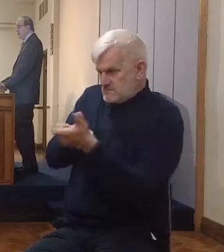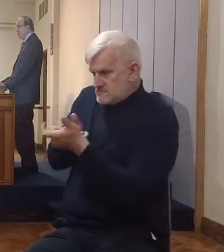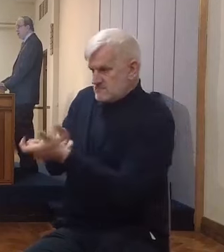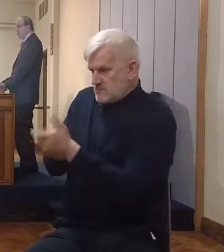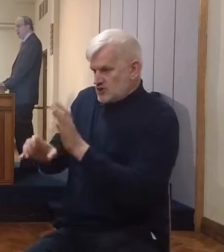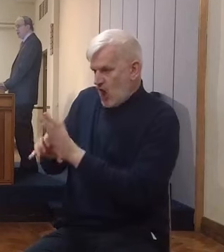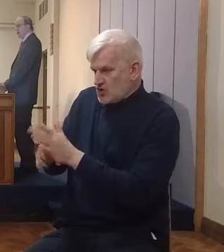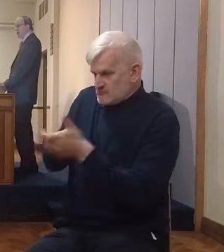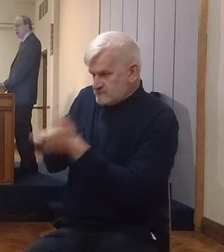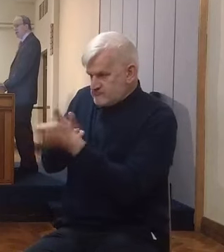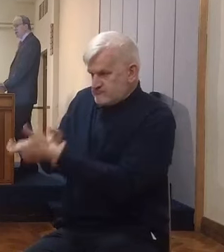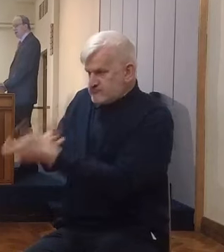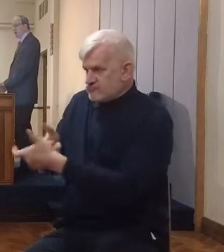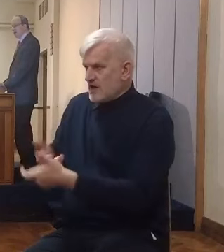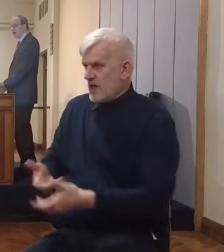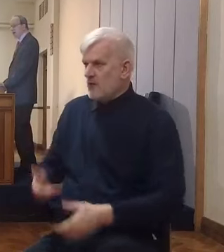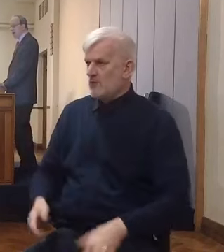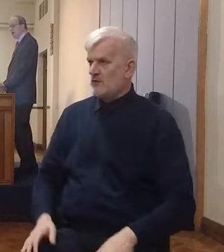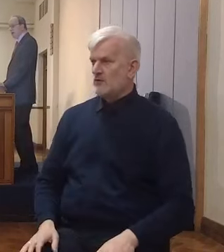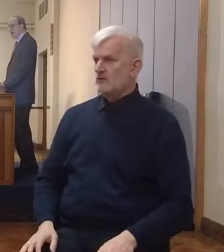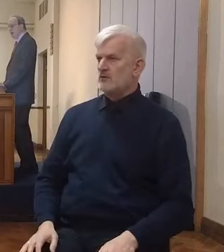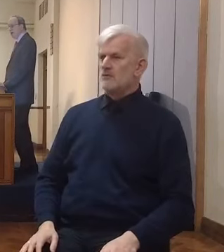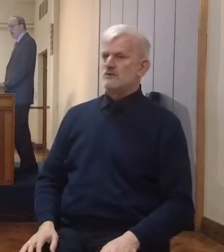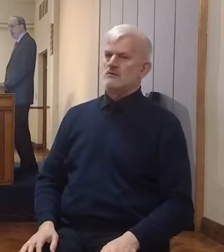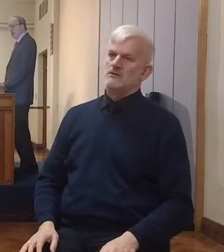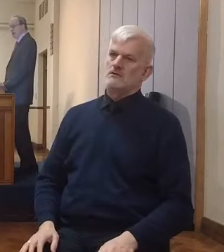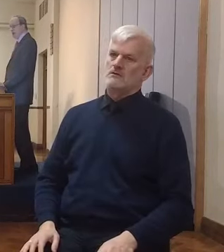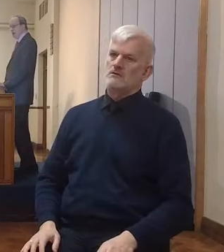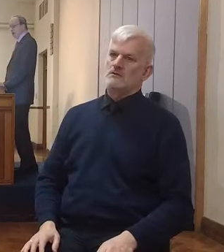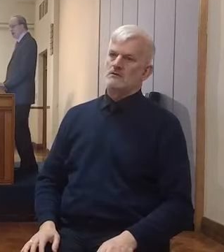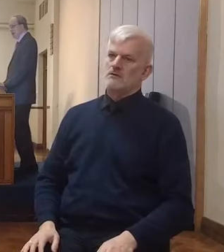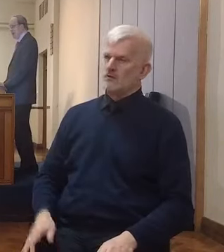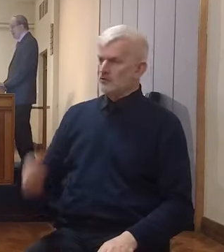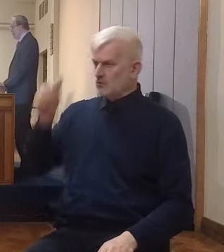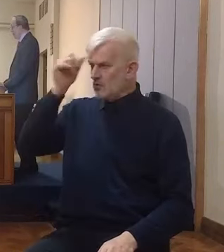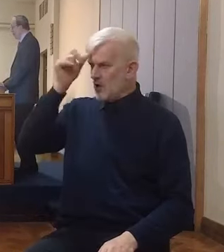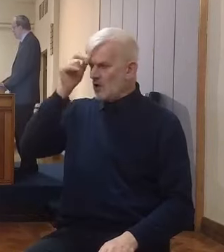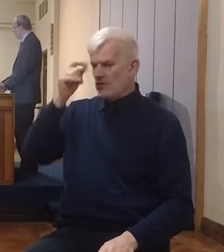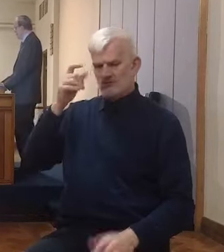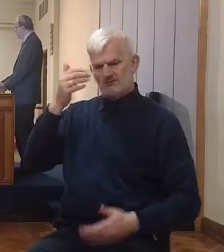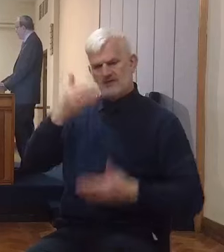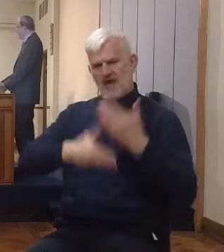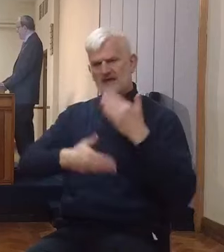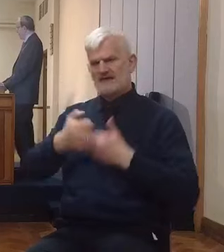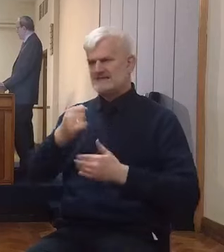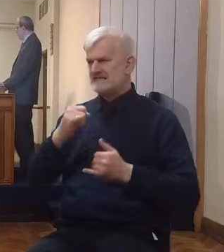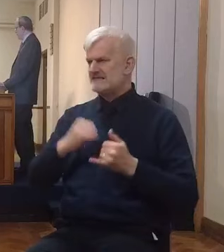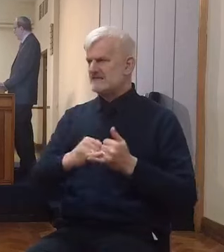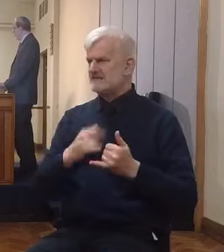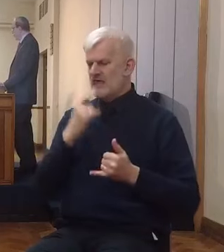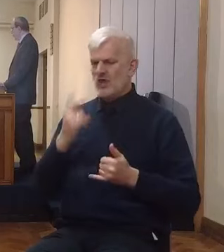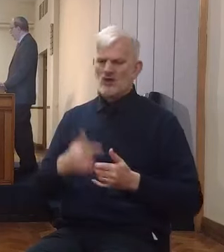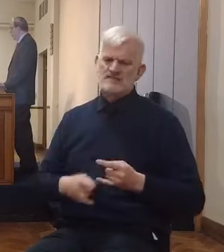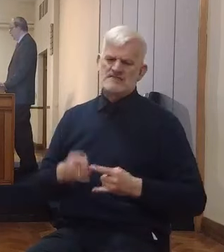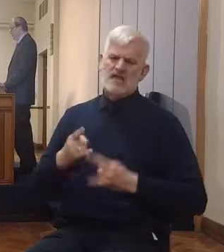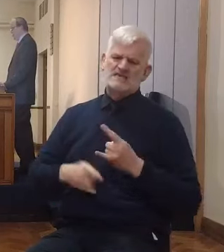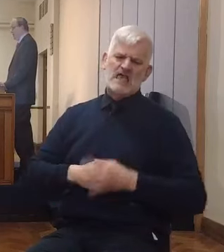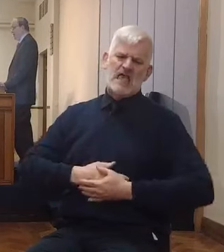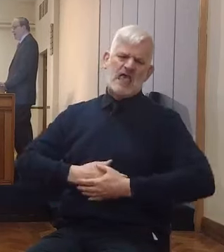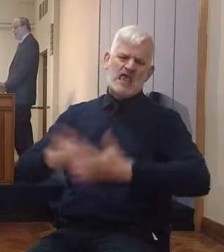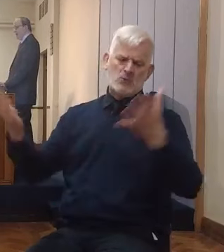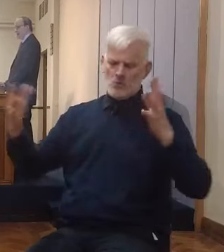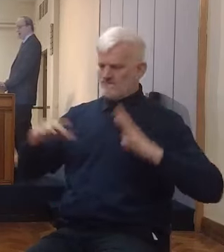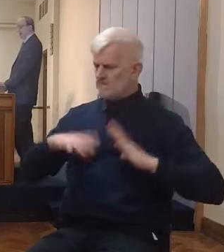the alternative sexual morality arises and is most vigorously